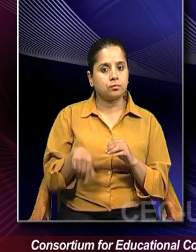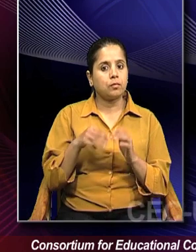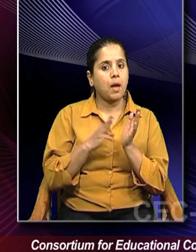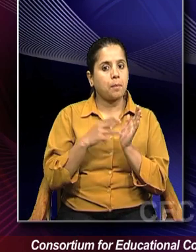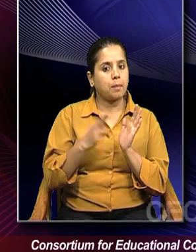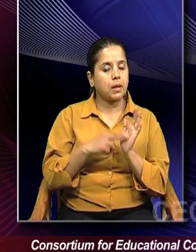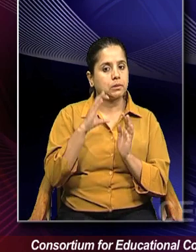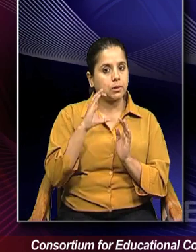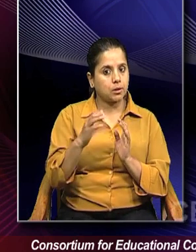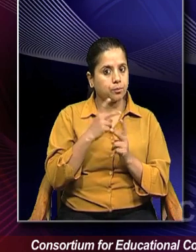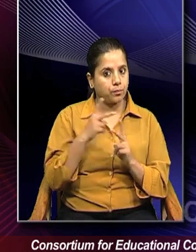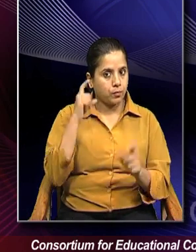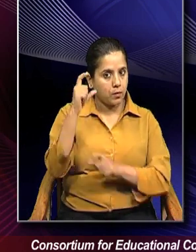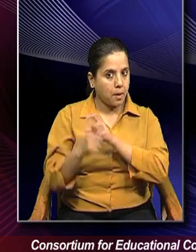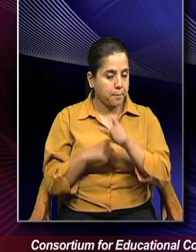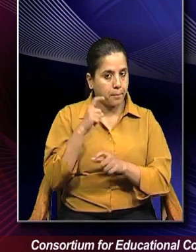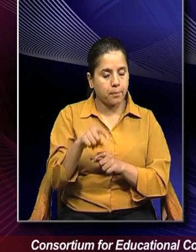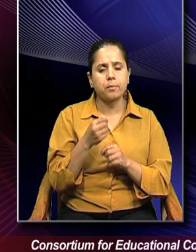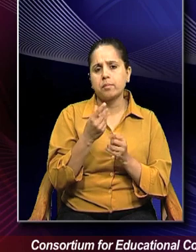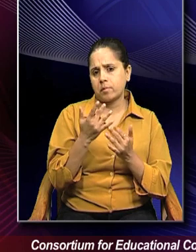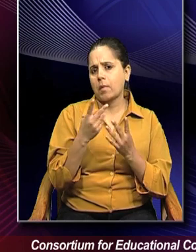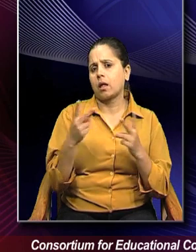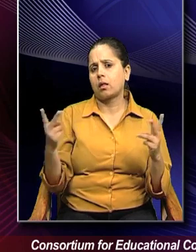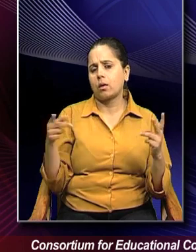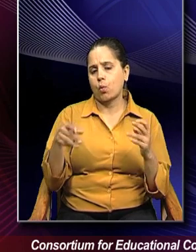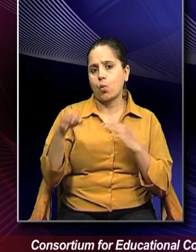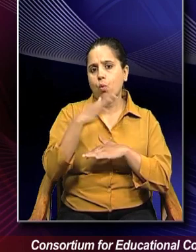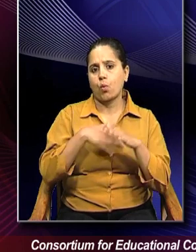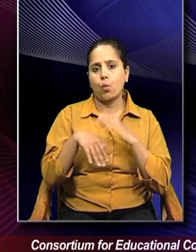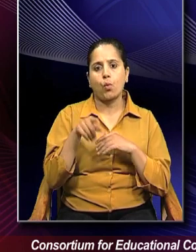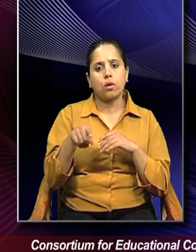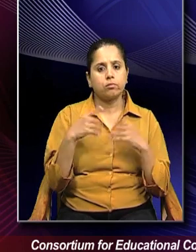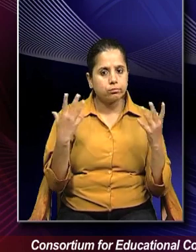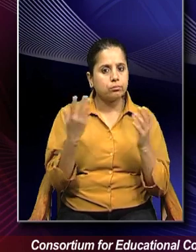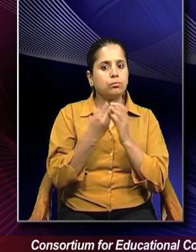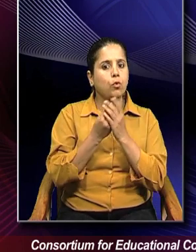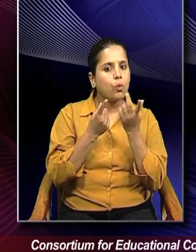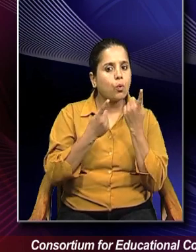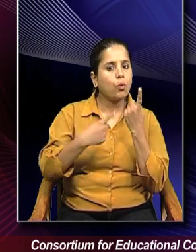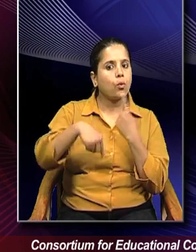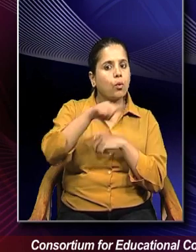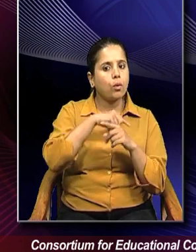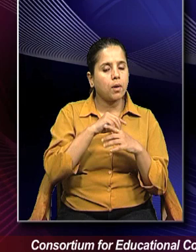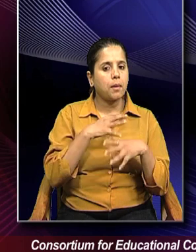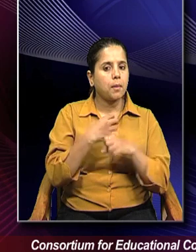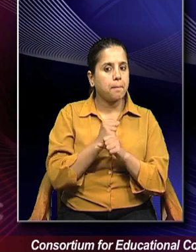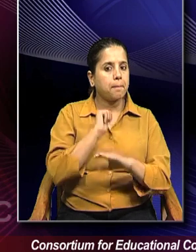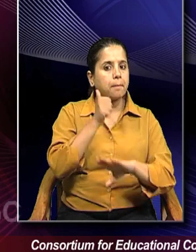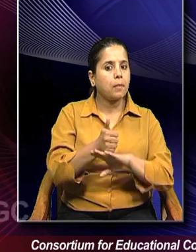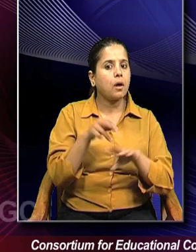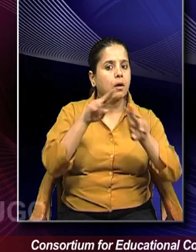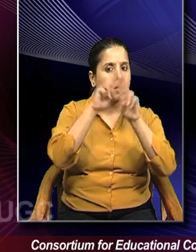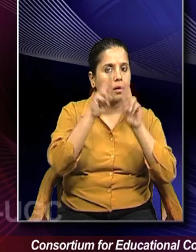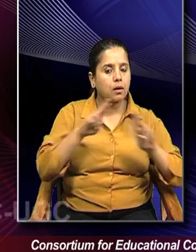multinational corporations, and many other organizations. They together constitute the